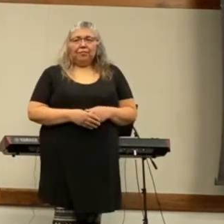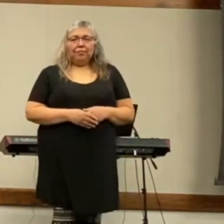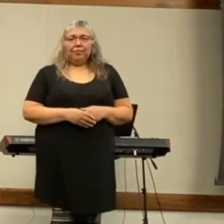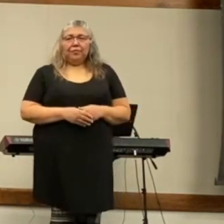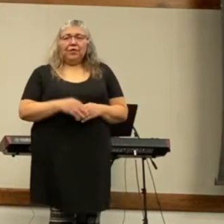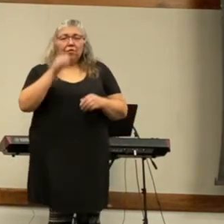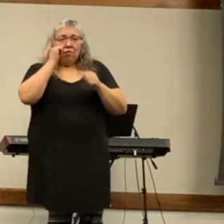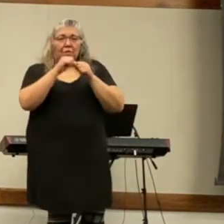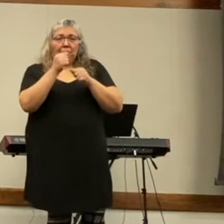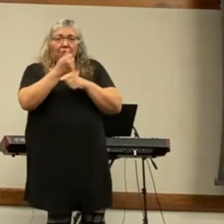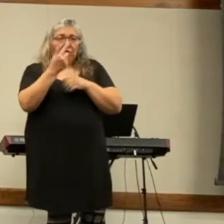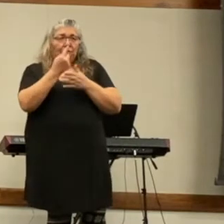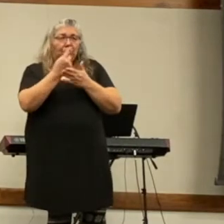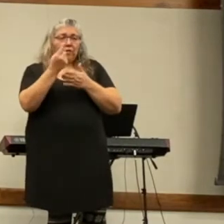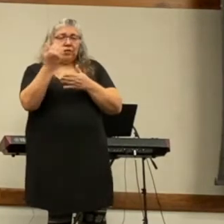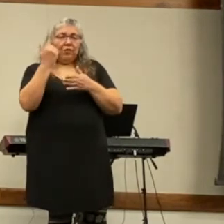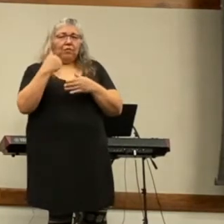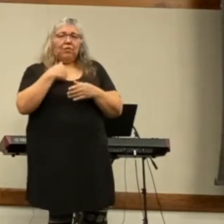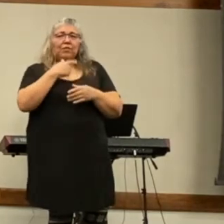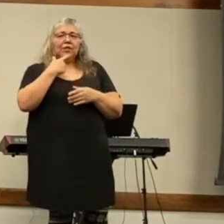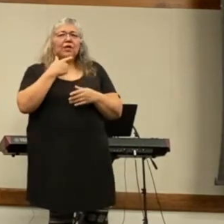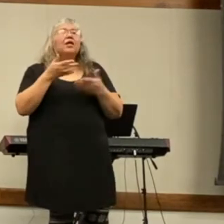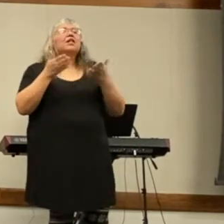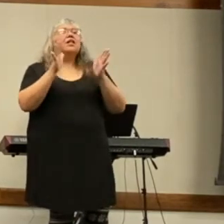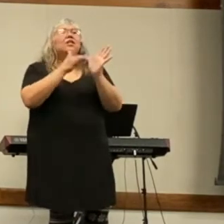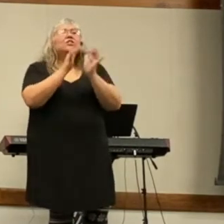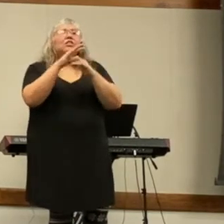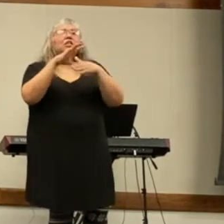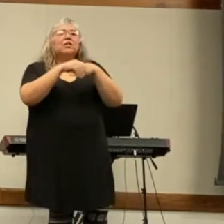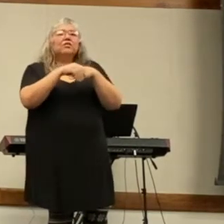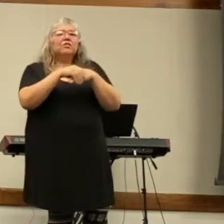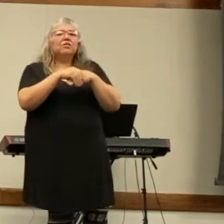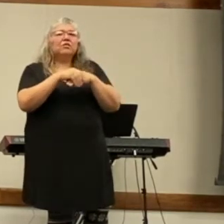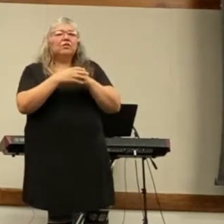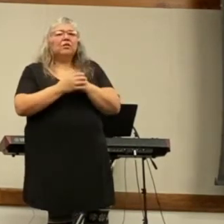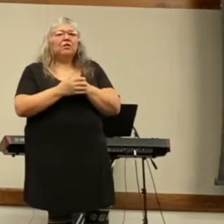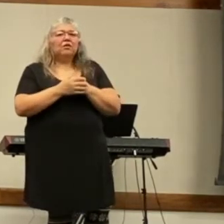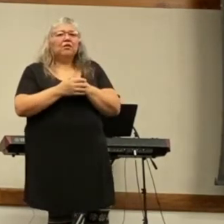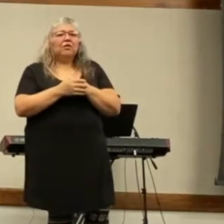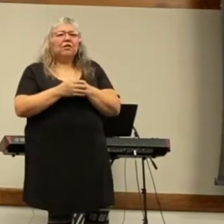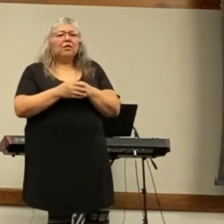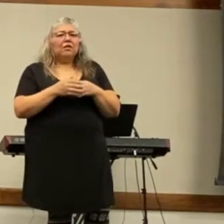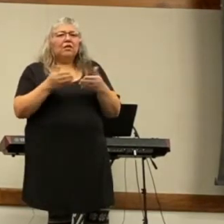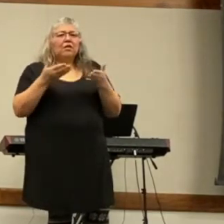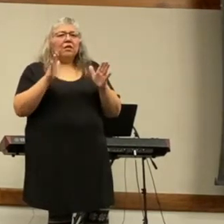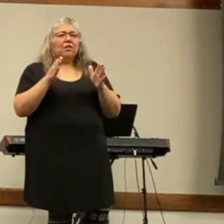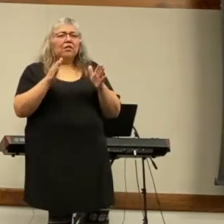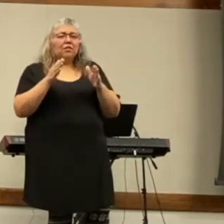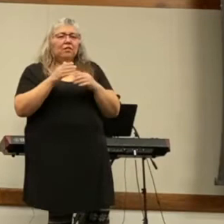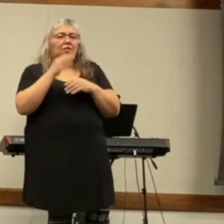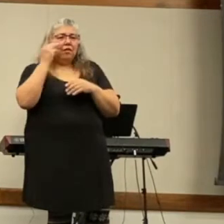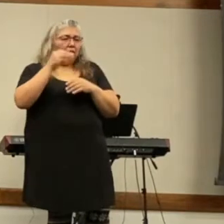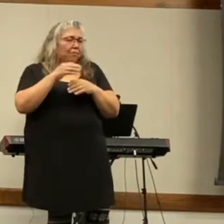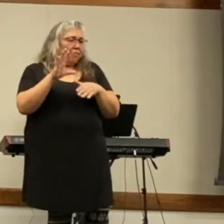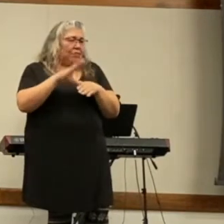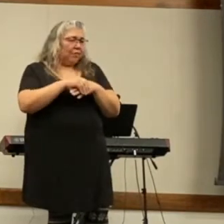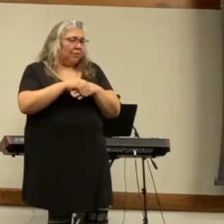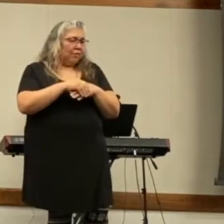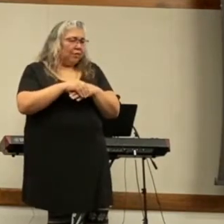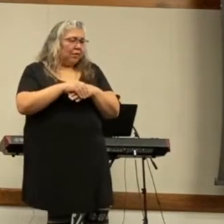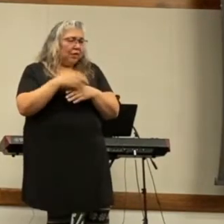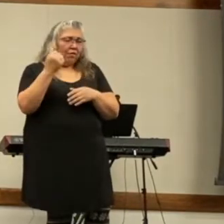Remember, a couple weeks ago, we were saying, let Jesus grab your hand. Don't grab his hand. Let him grab your hand because he's the one that won't let go.